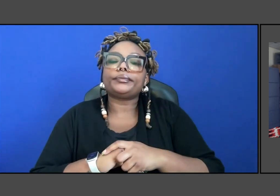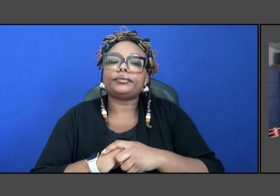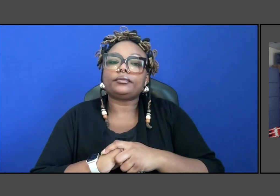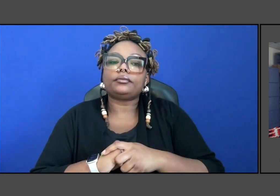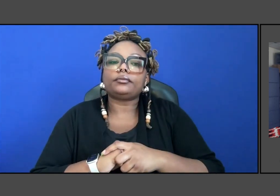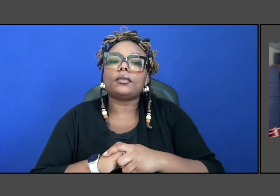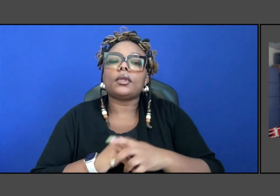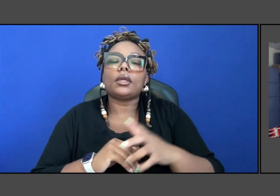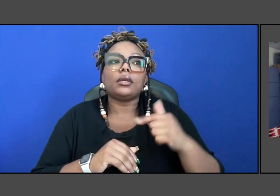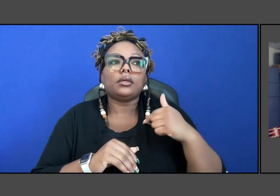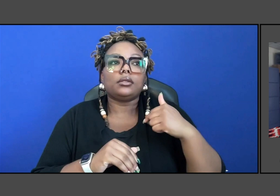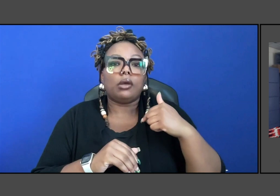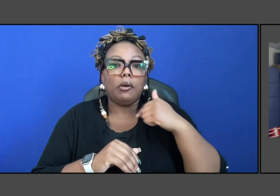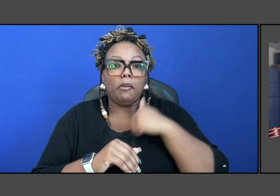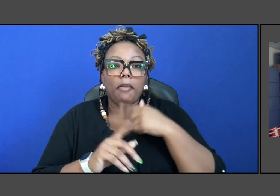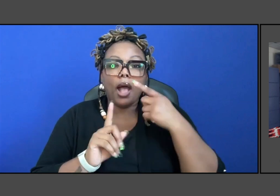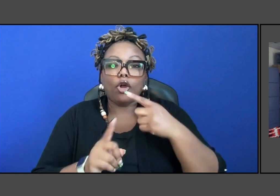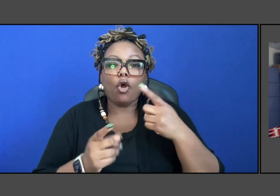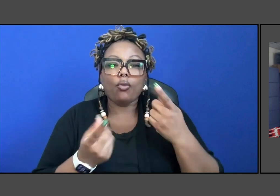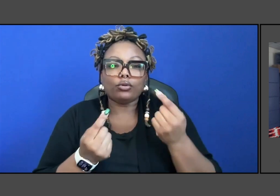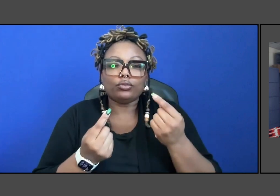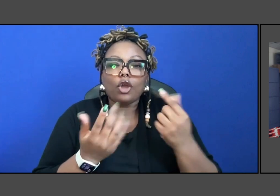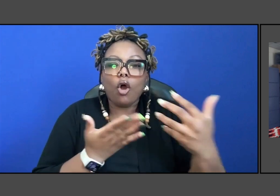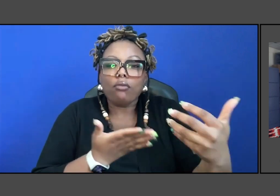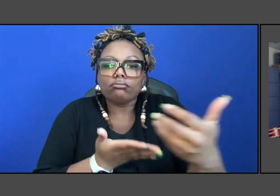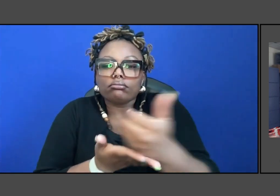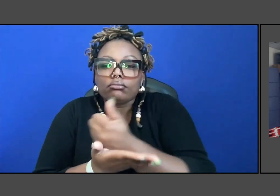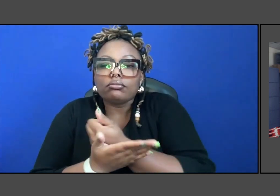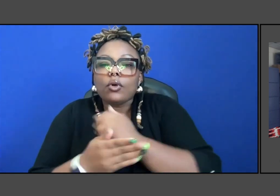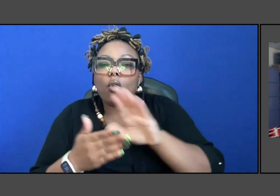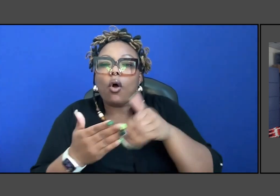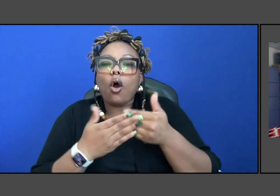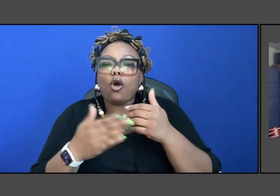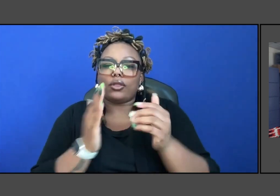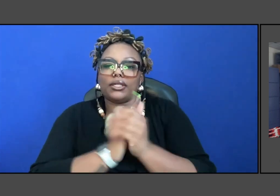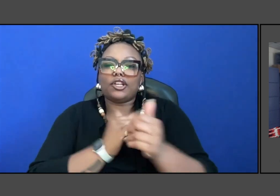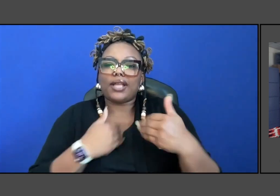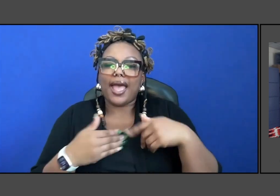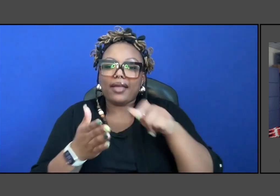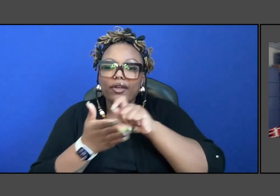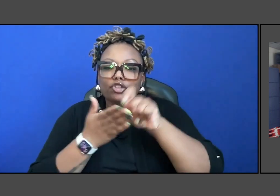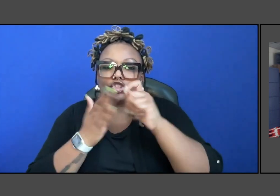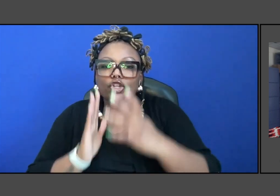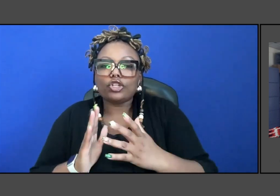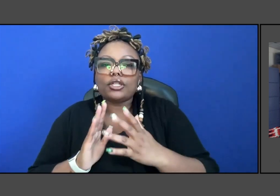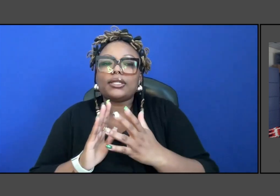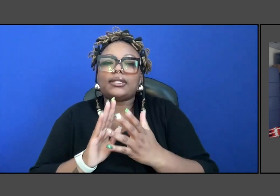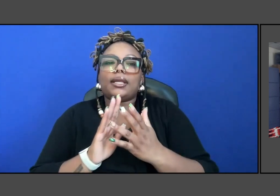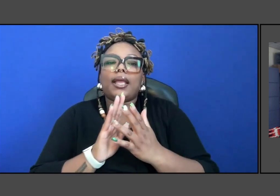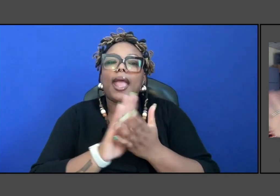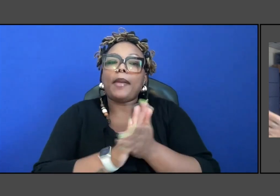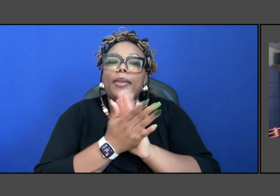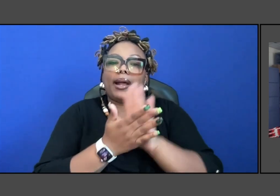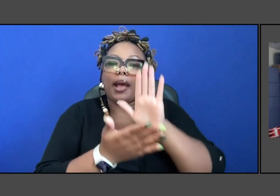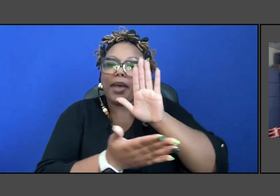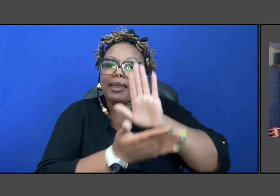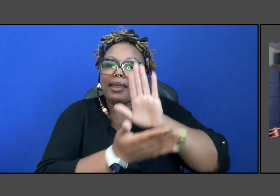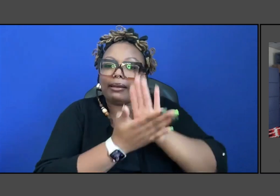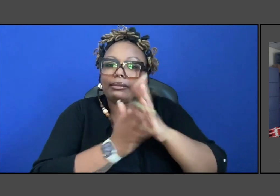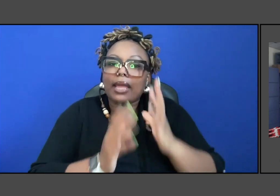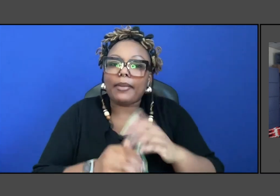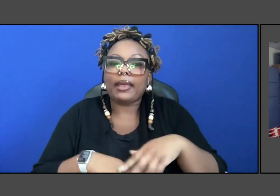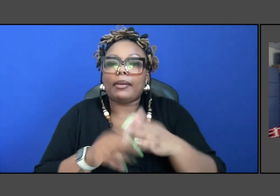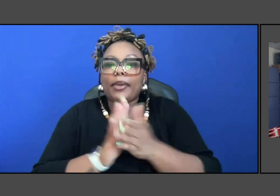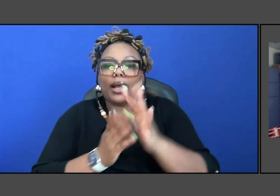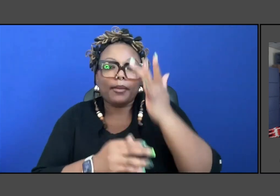as a journalist and trying to sound as understandable as possible when you become an academic and a scholar. As you know, we kind of go into that